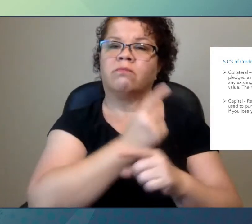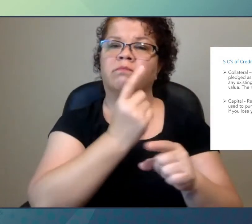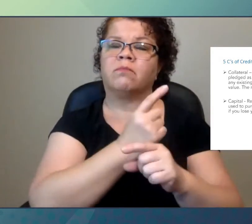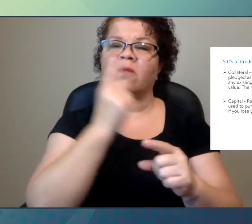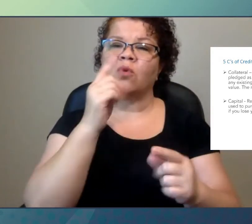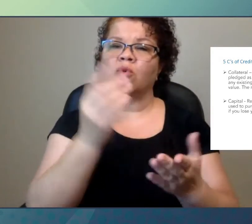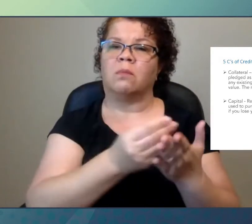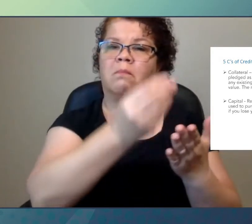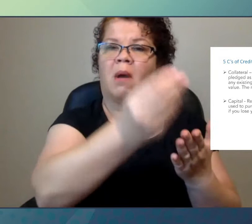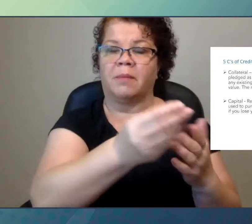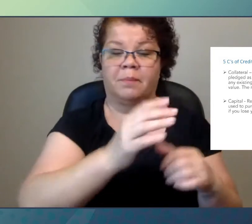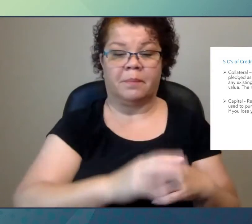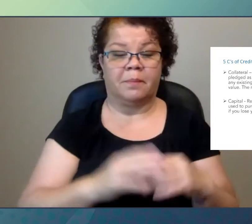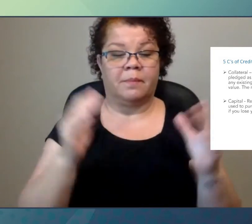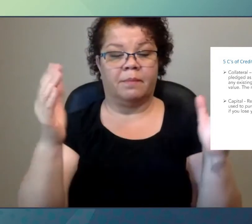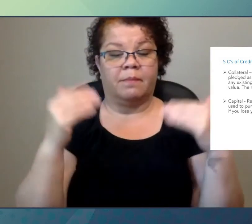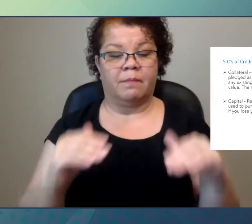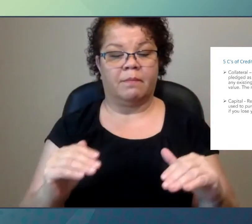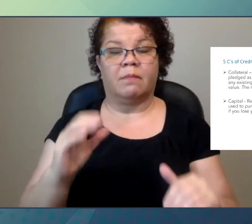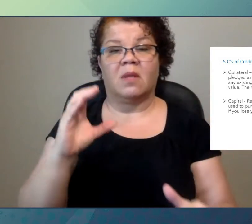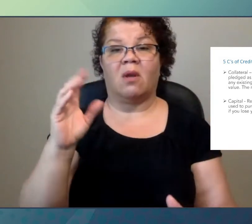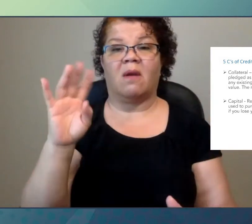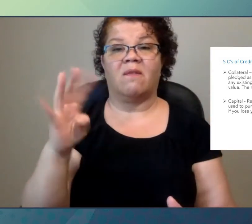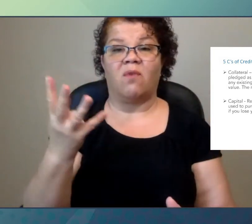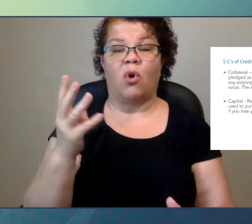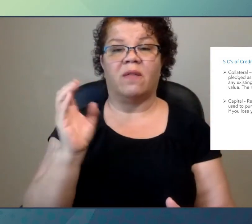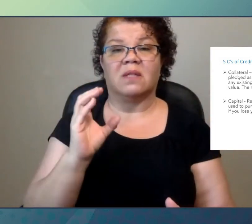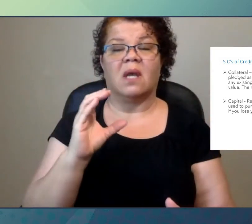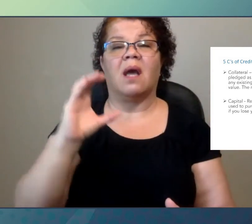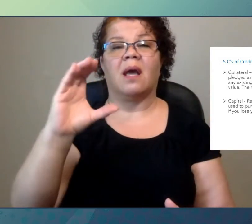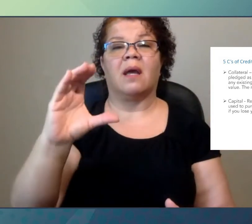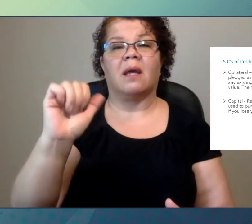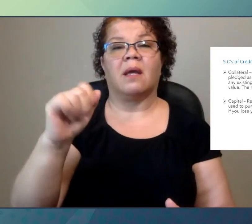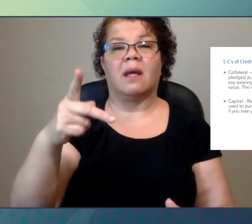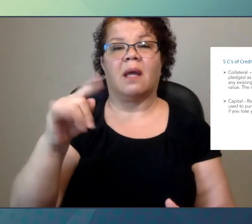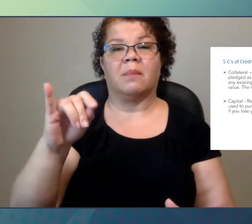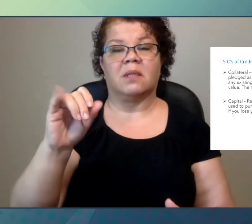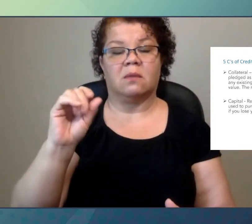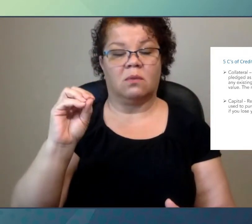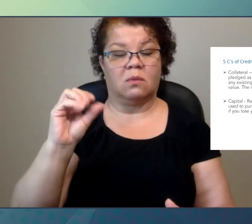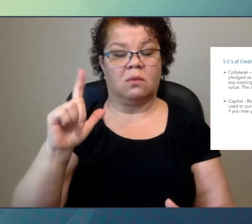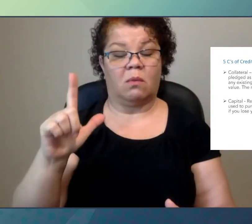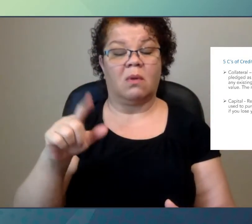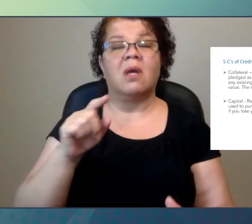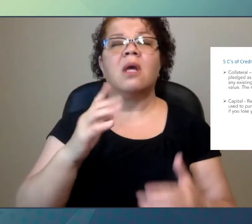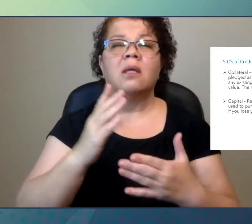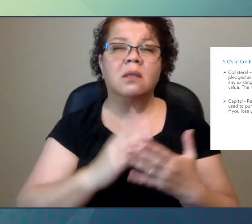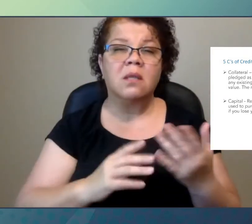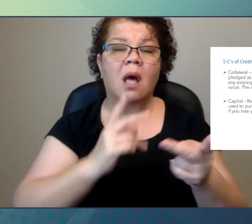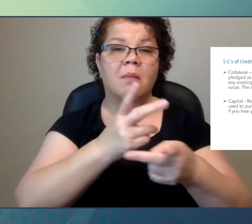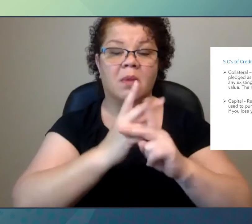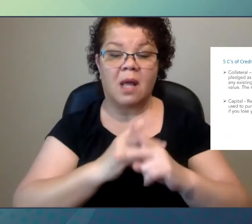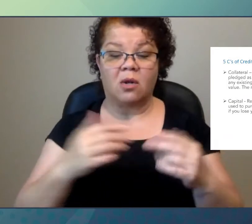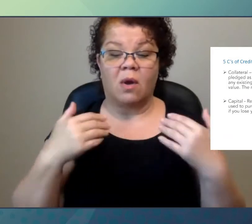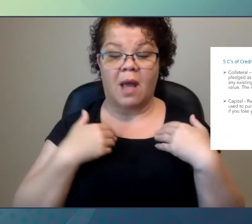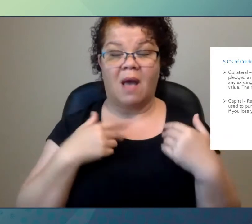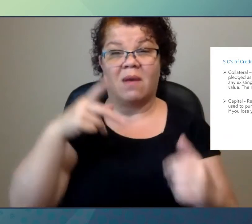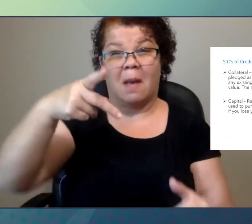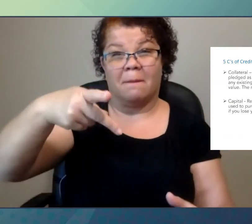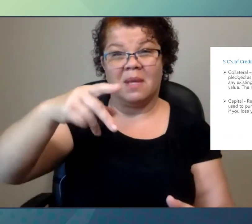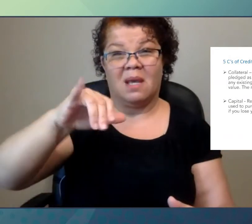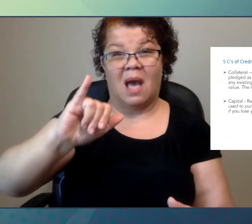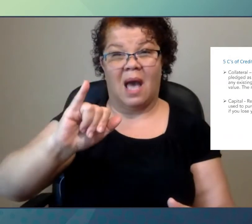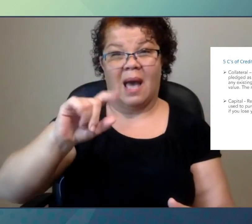bank. The fourth C is capital. So again, I mentioned earlier that some lenders have a PITI reserve